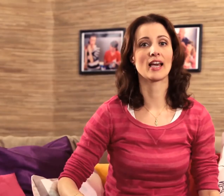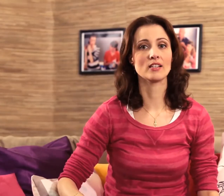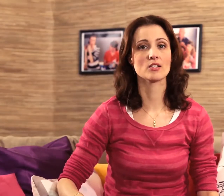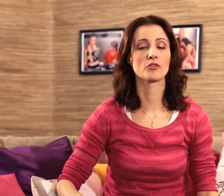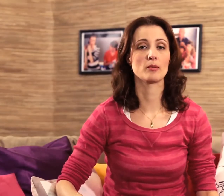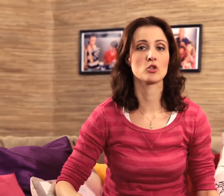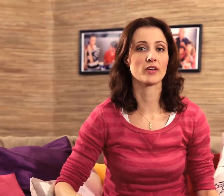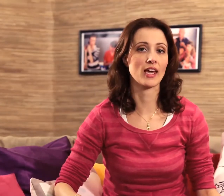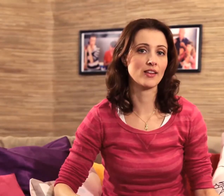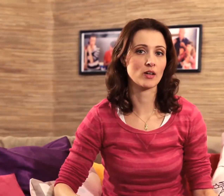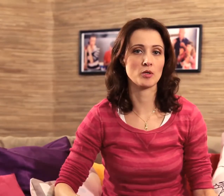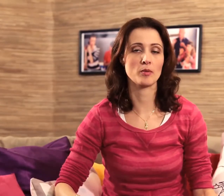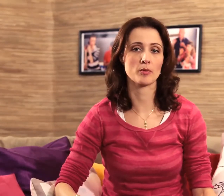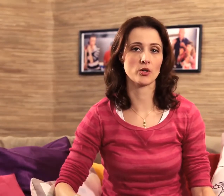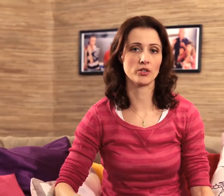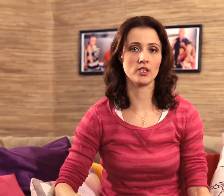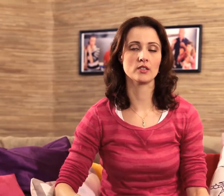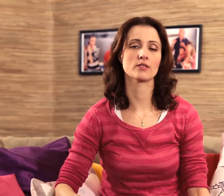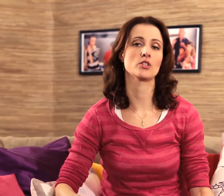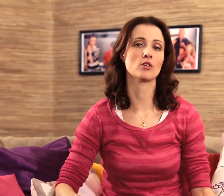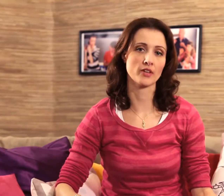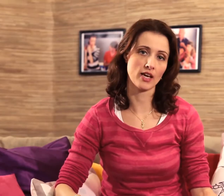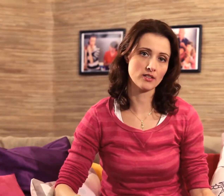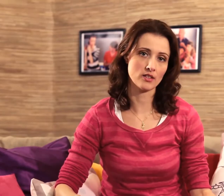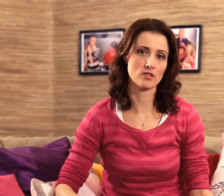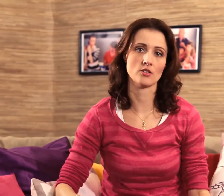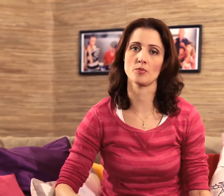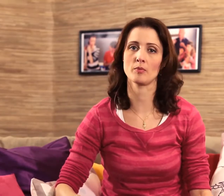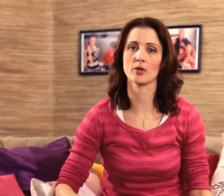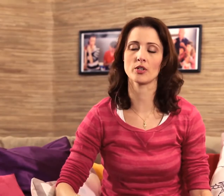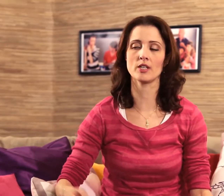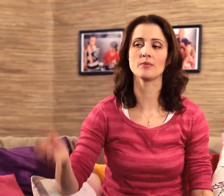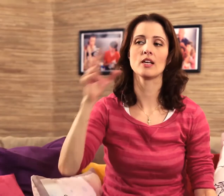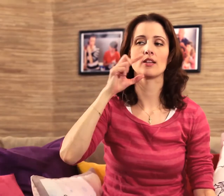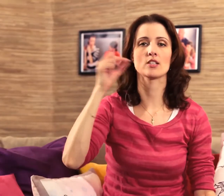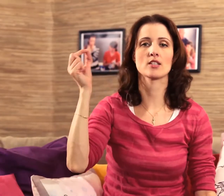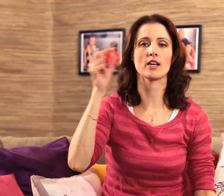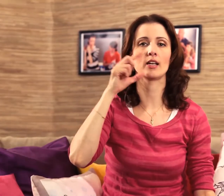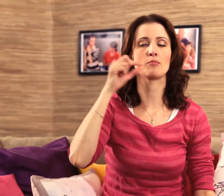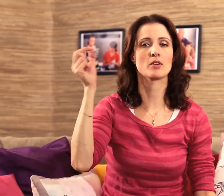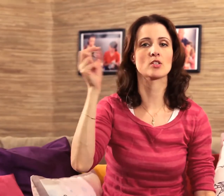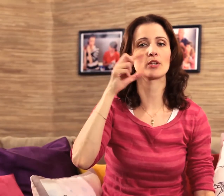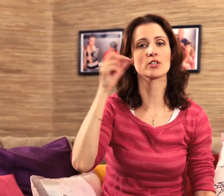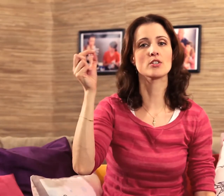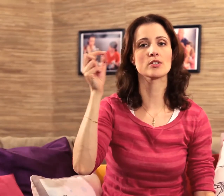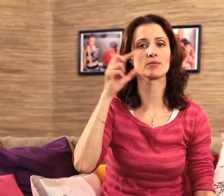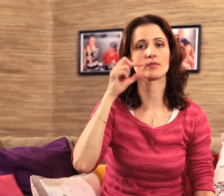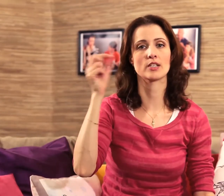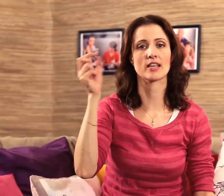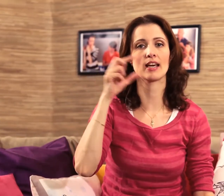cat, for families who have a cat, that would be a big priority. If you don't have a cat, it's not such a big priority. This is the sign. It mimics the whiskers. That's a